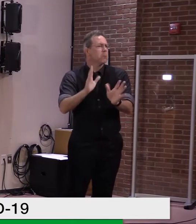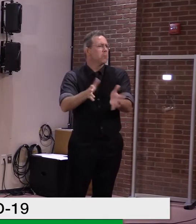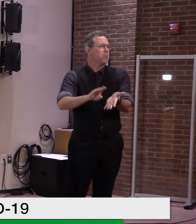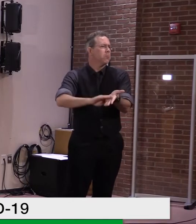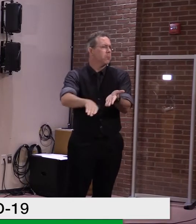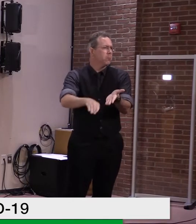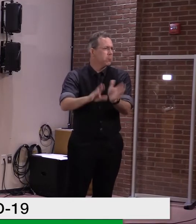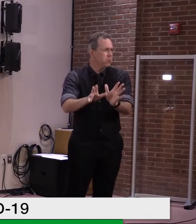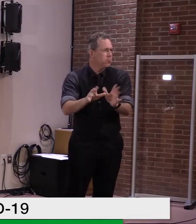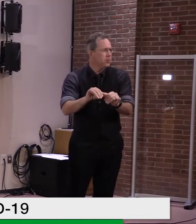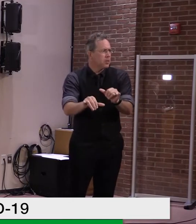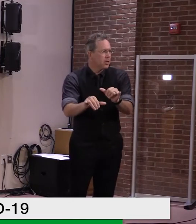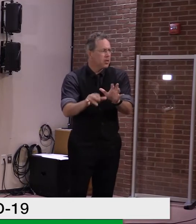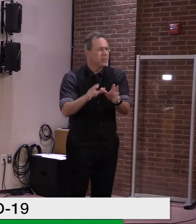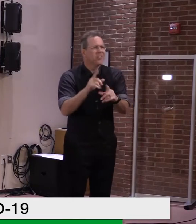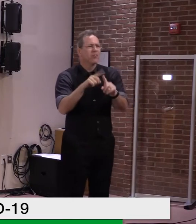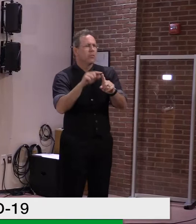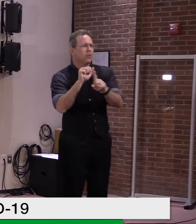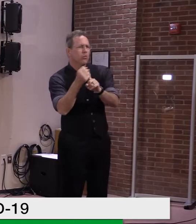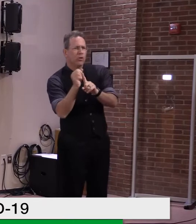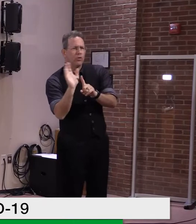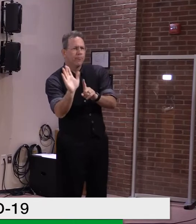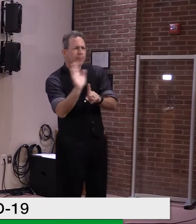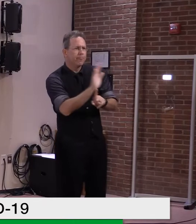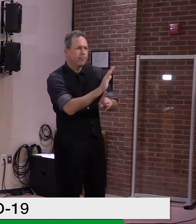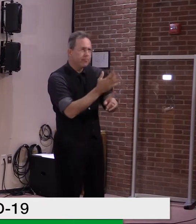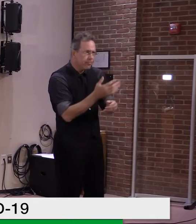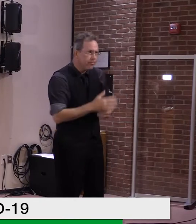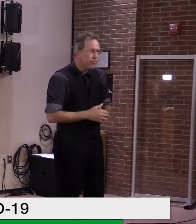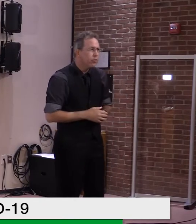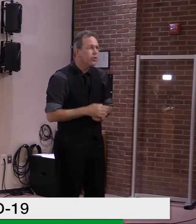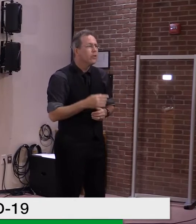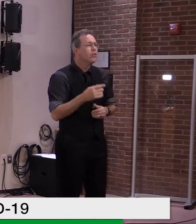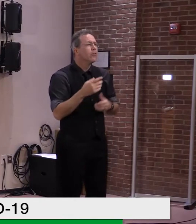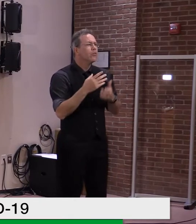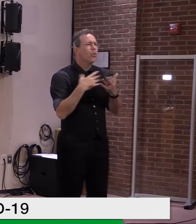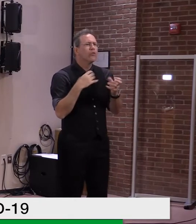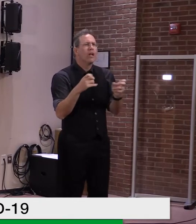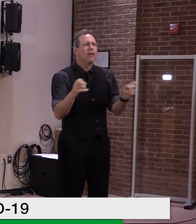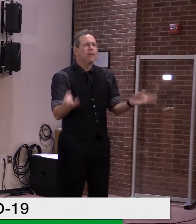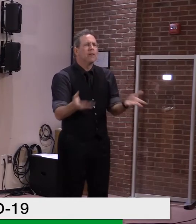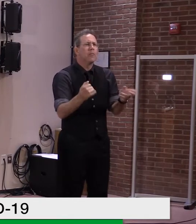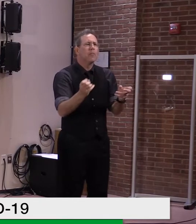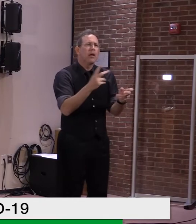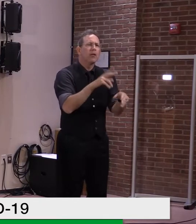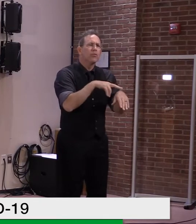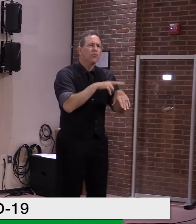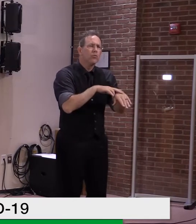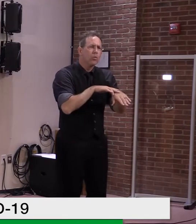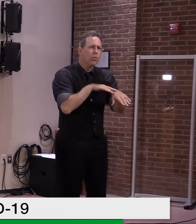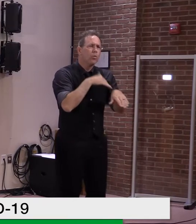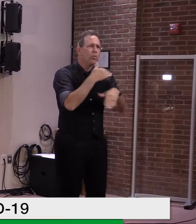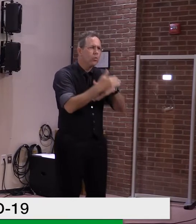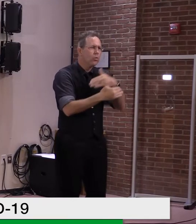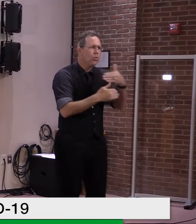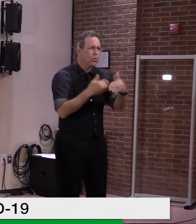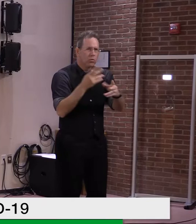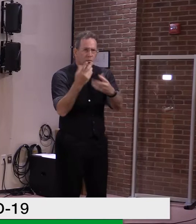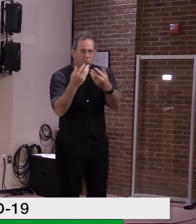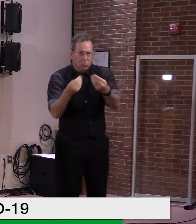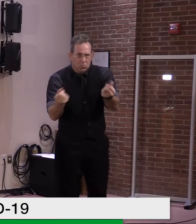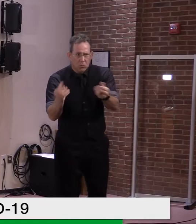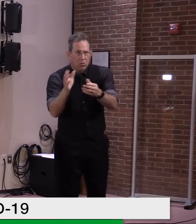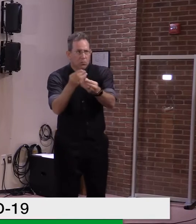judicious, compassionate measure that we possibly can. We also have expanded shelter